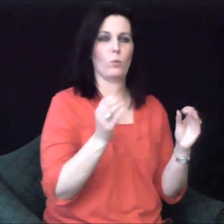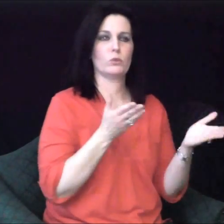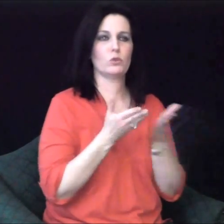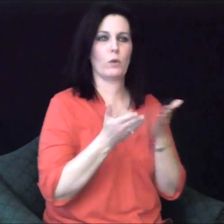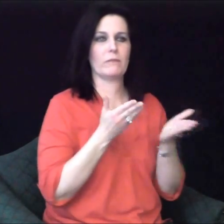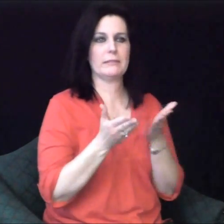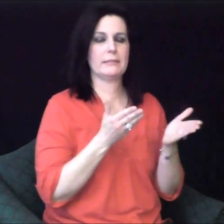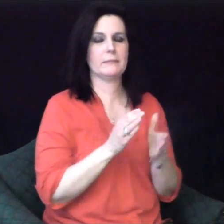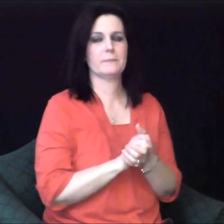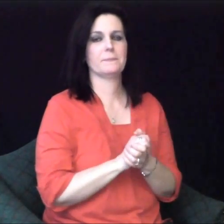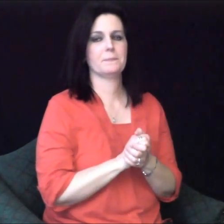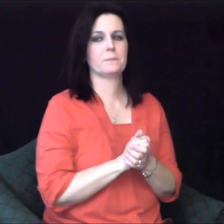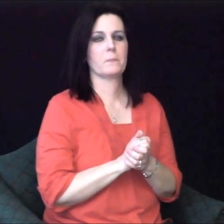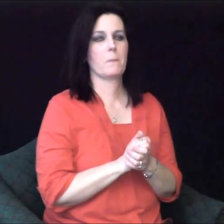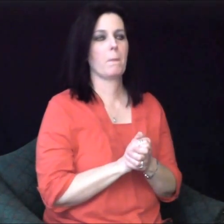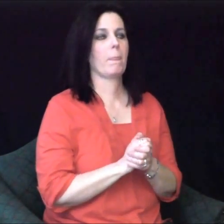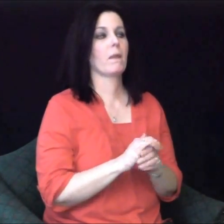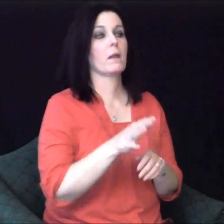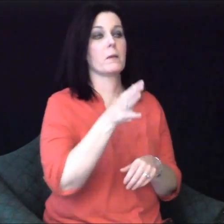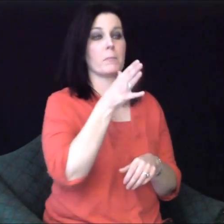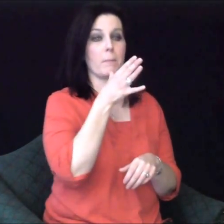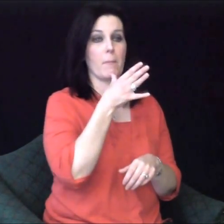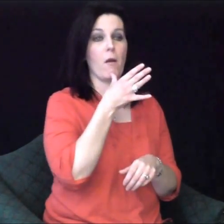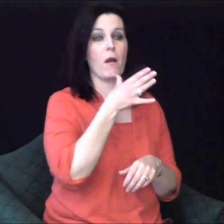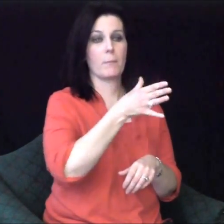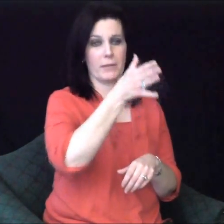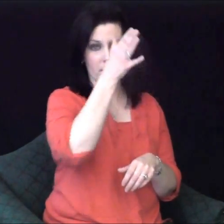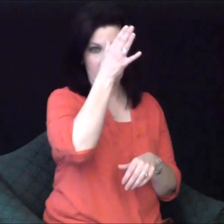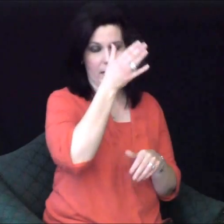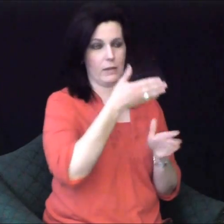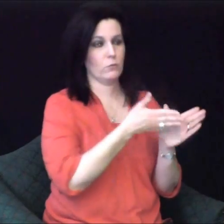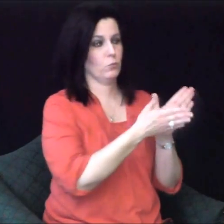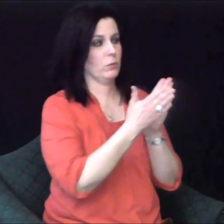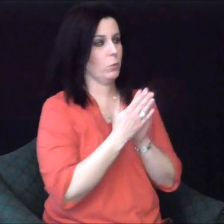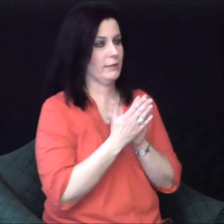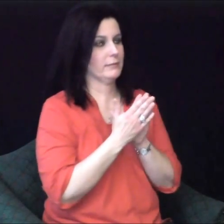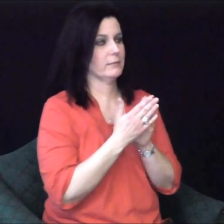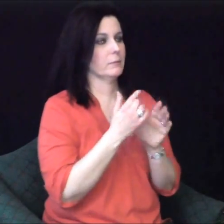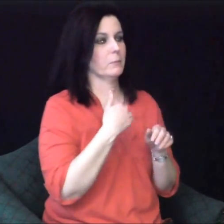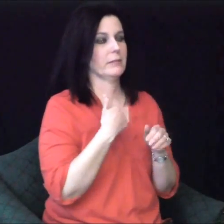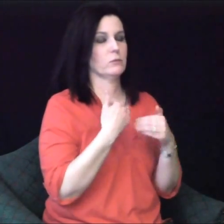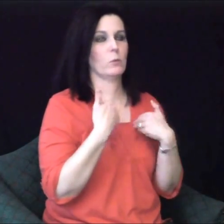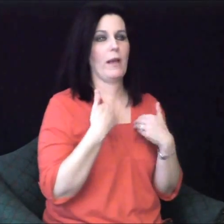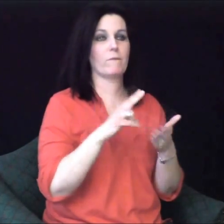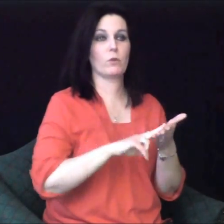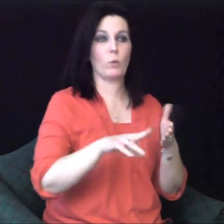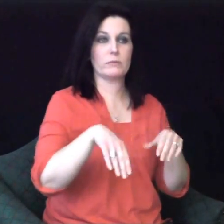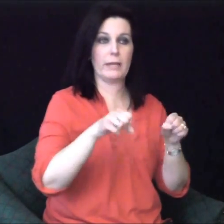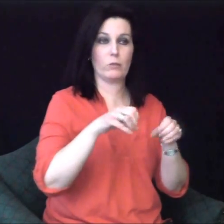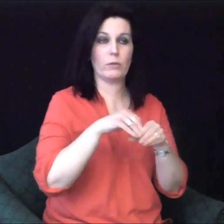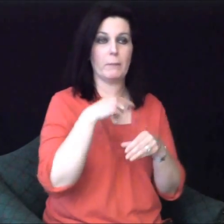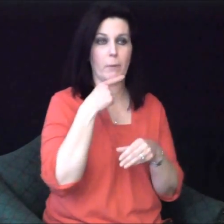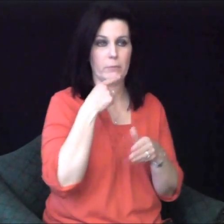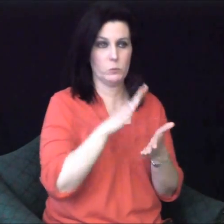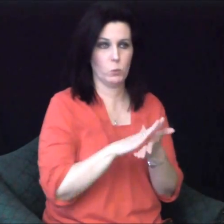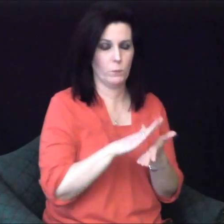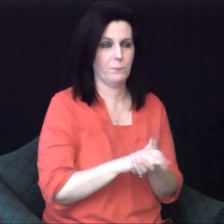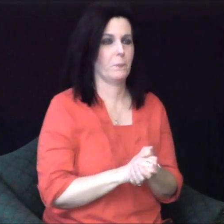I still had no services. My mom and my dad requested me to have a note taker in public